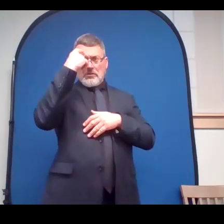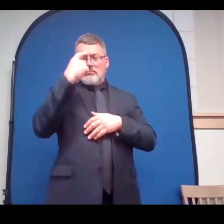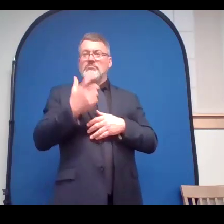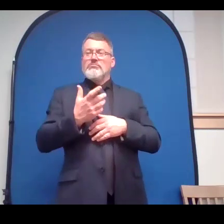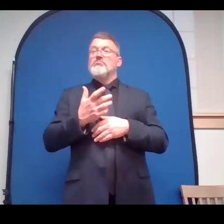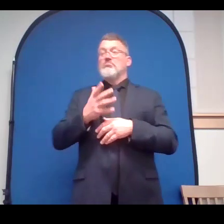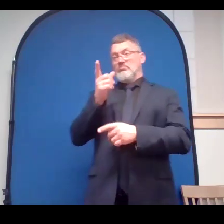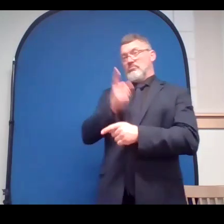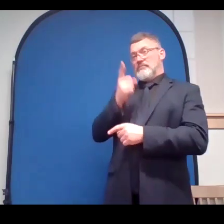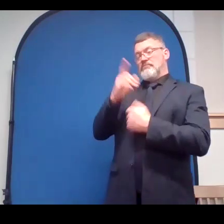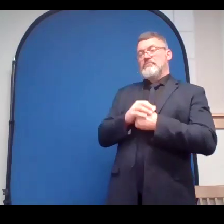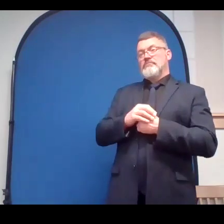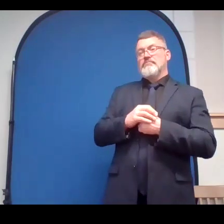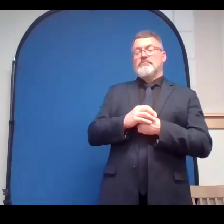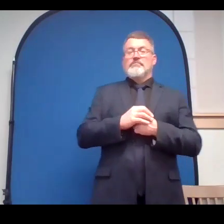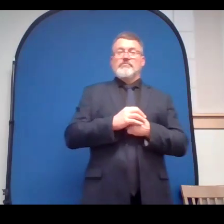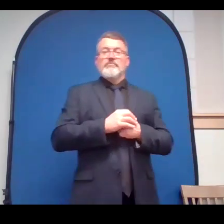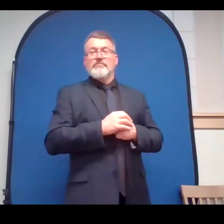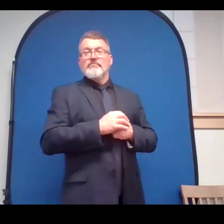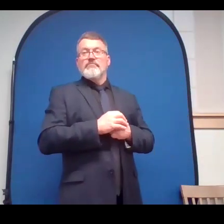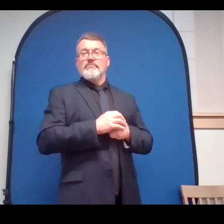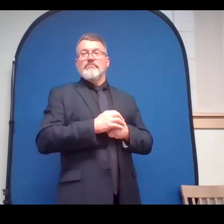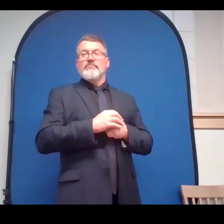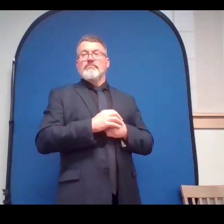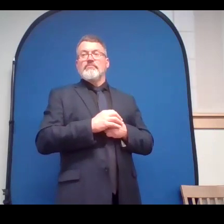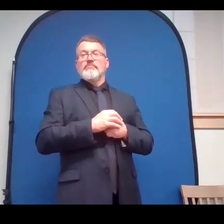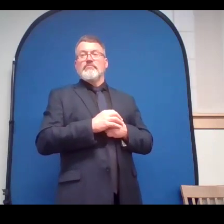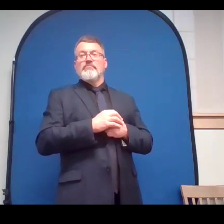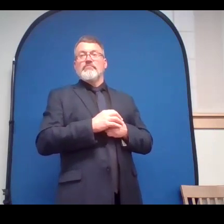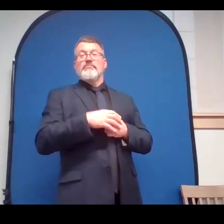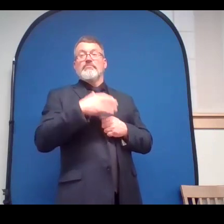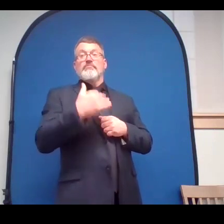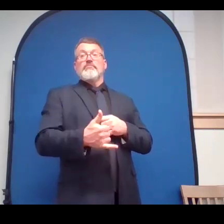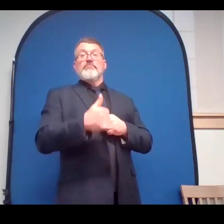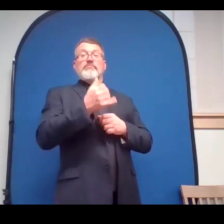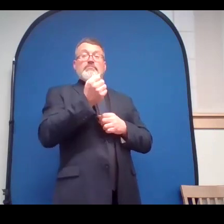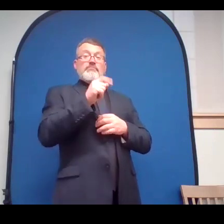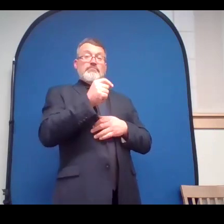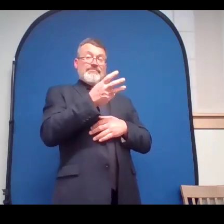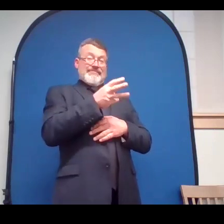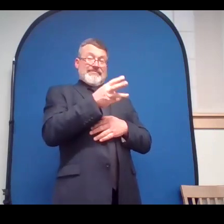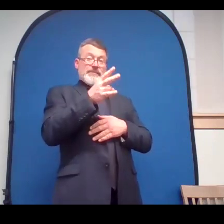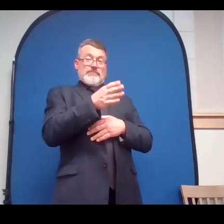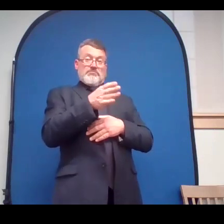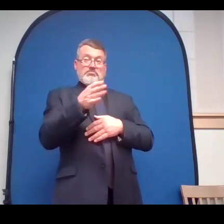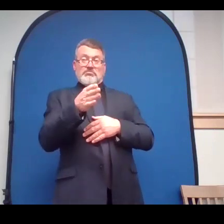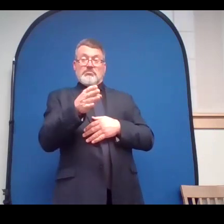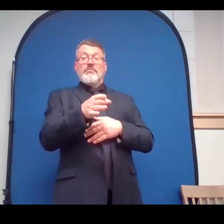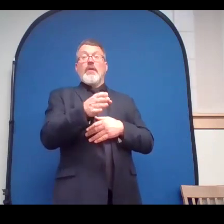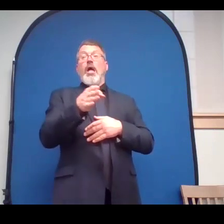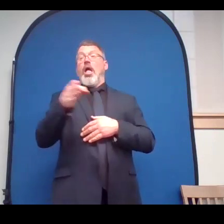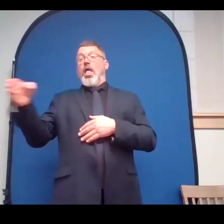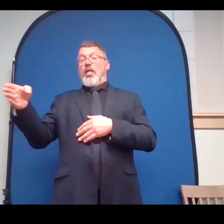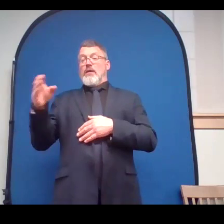Following the weekend of September 16th and 17th until October 25th, was